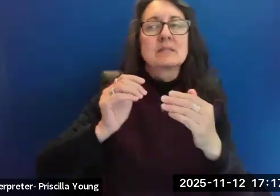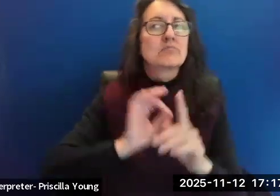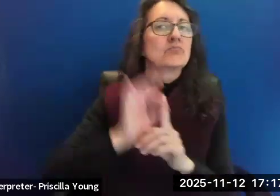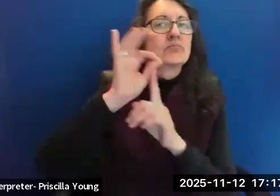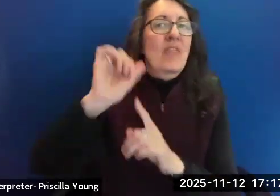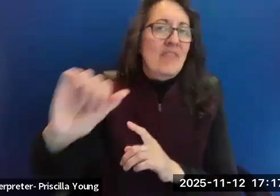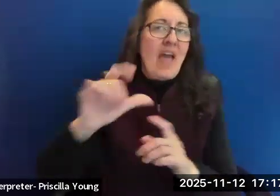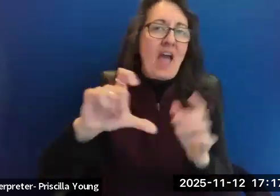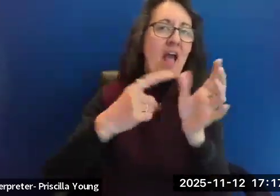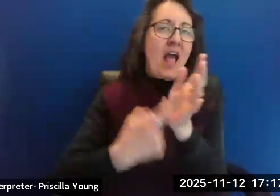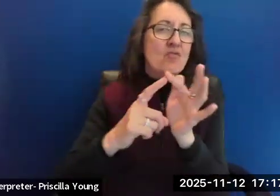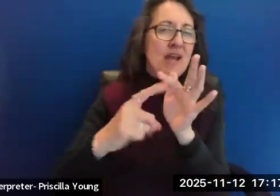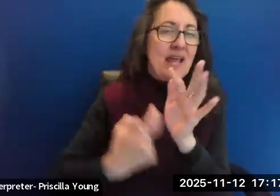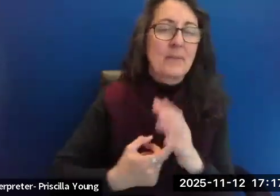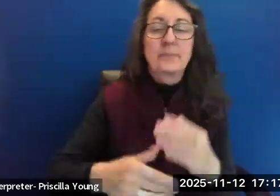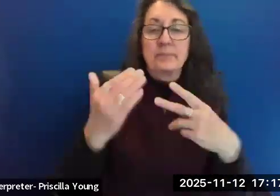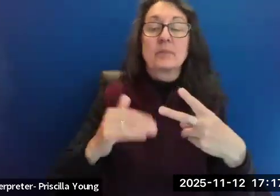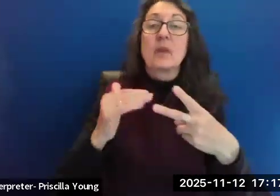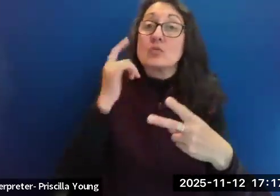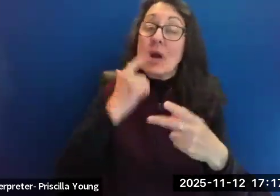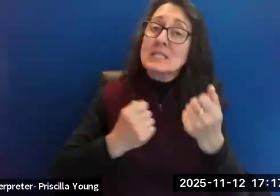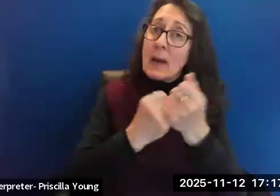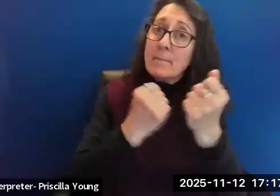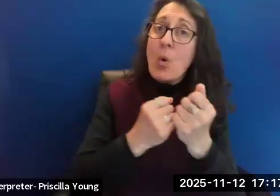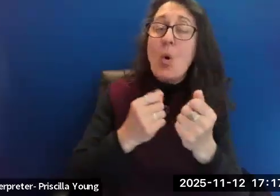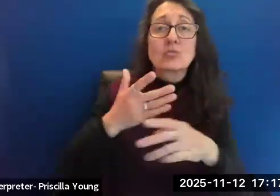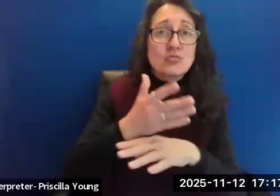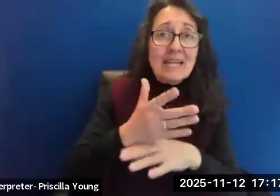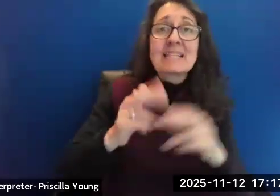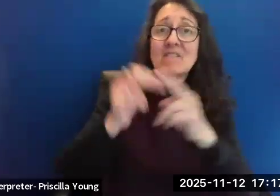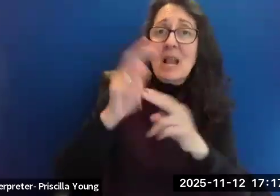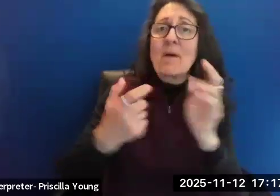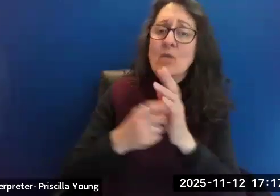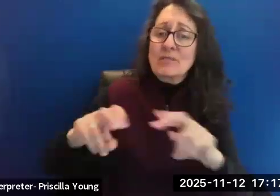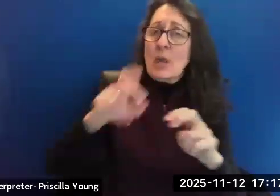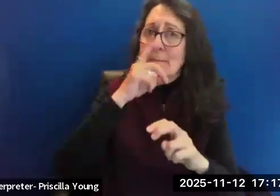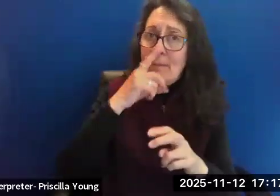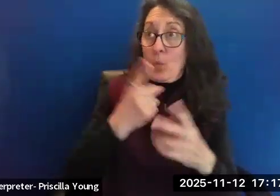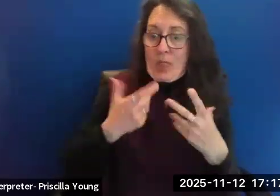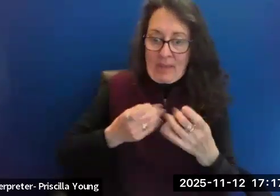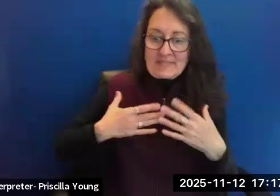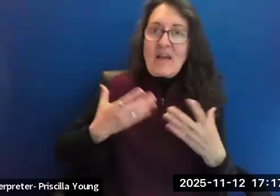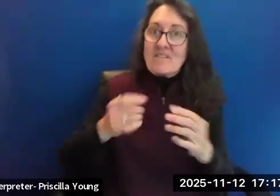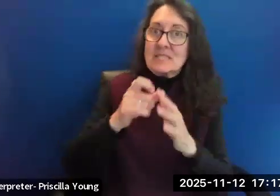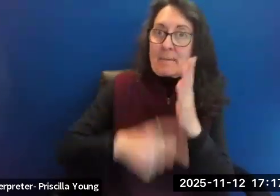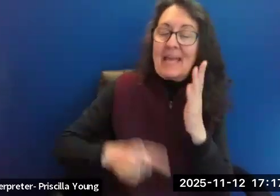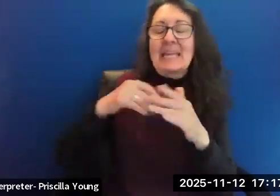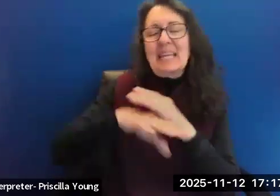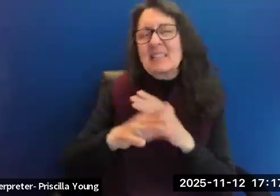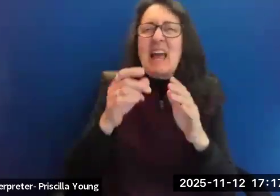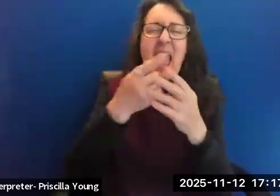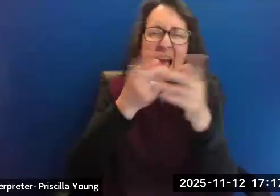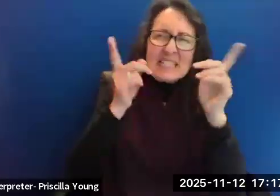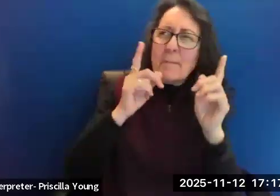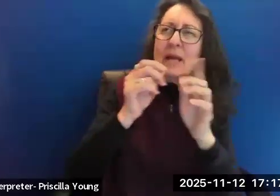support the development of career pathways for researchers with disability into academic, policy, advocacy,